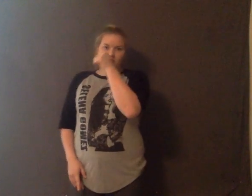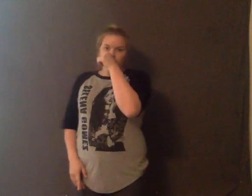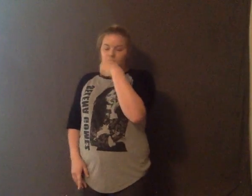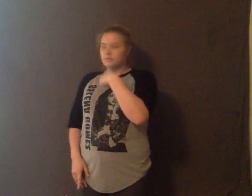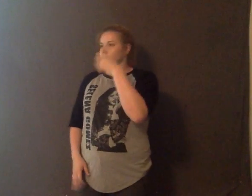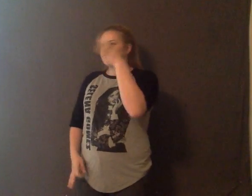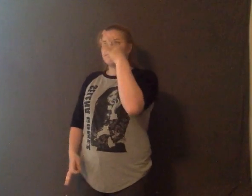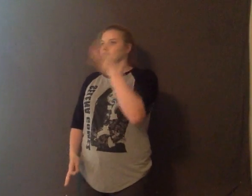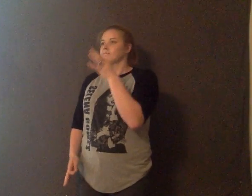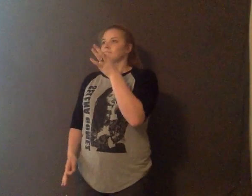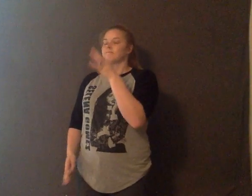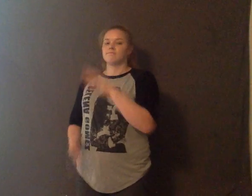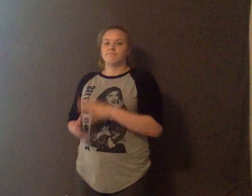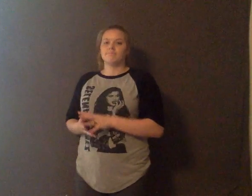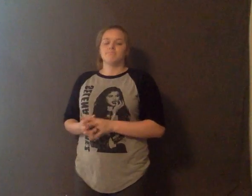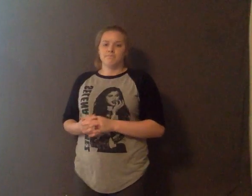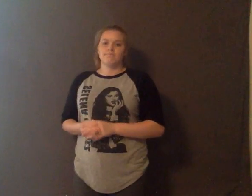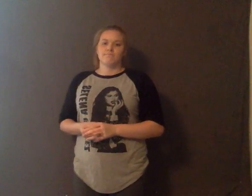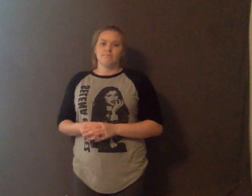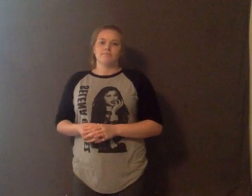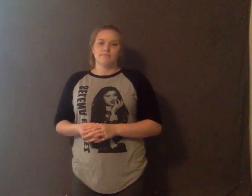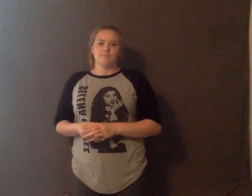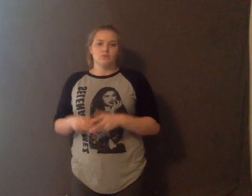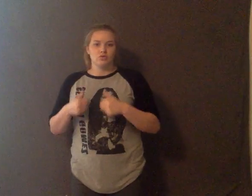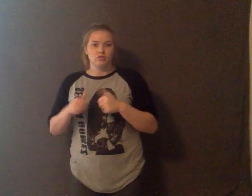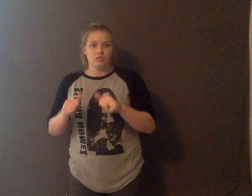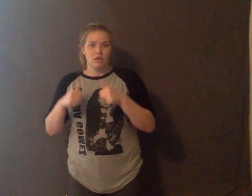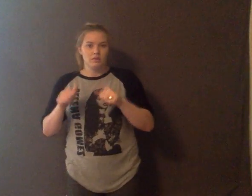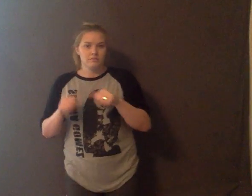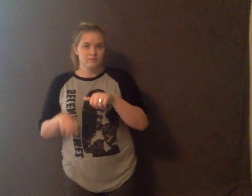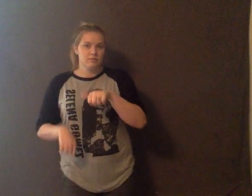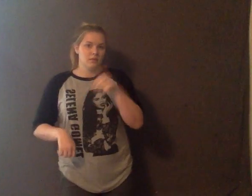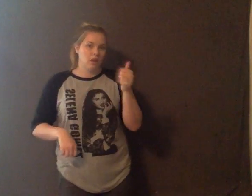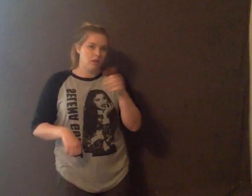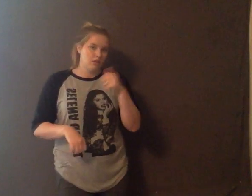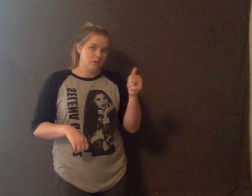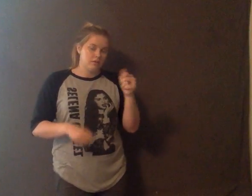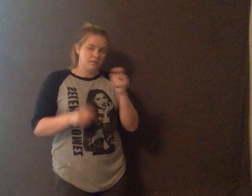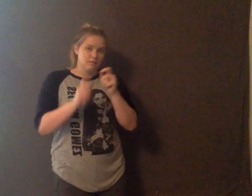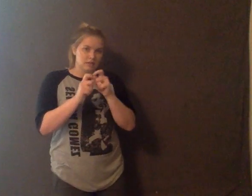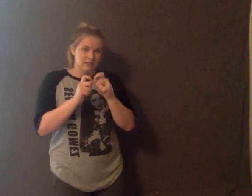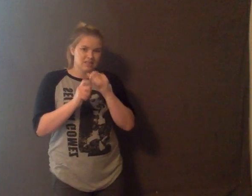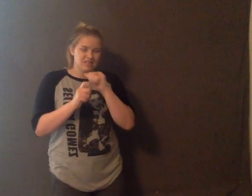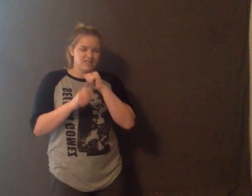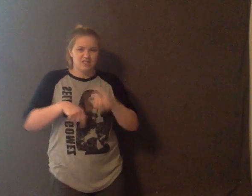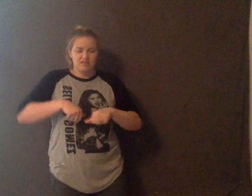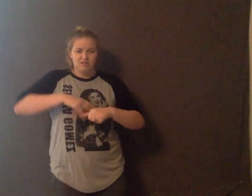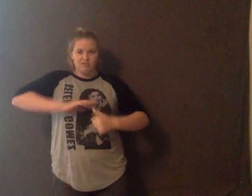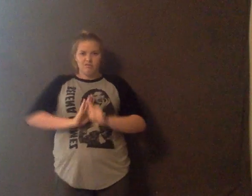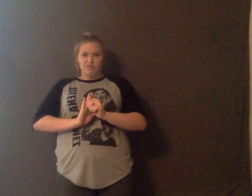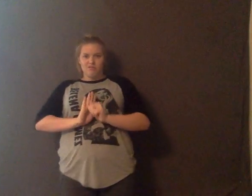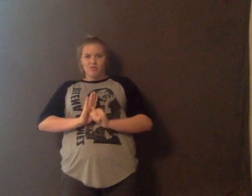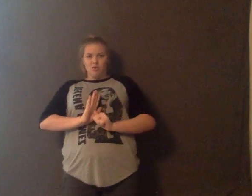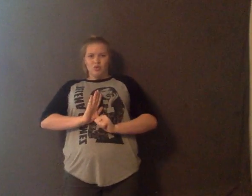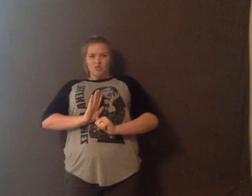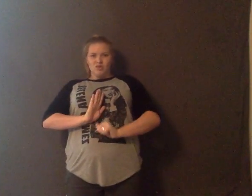that I wanted to try alternative methods and treatments rather than have surgery and have my thyroid removed, which meant